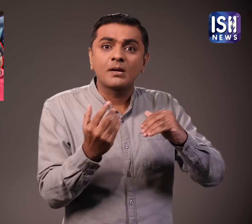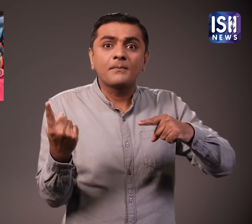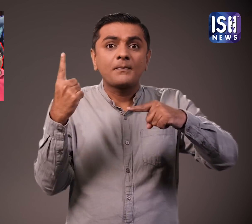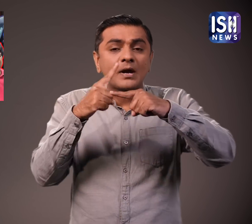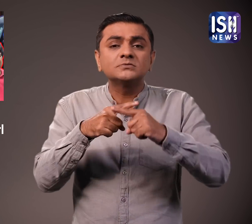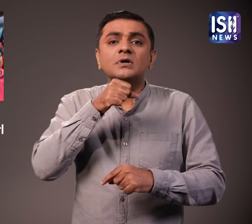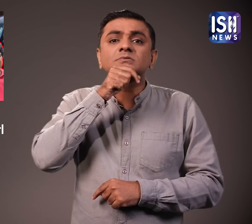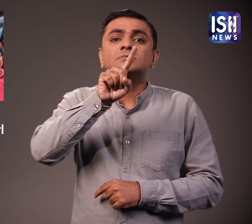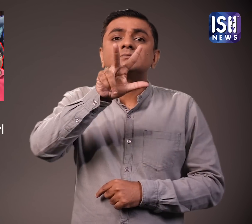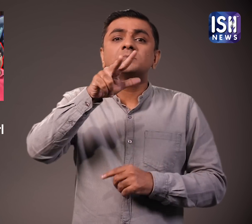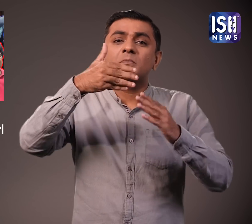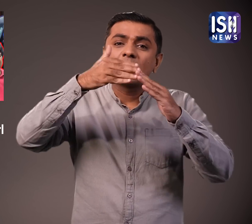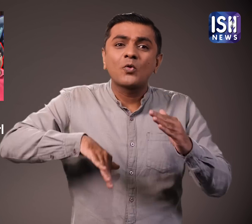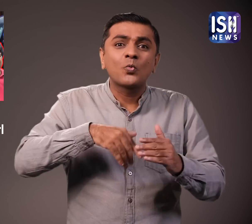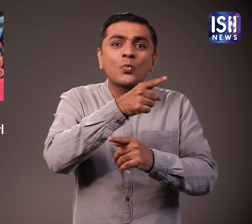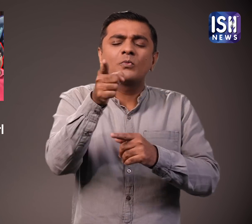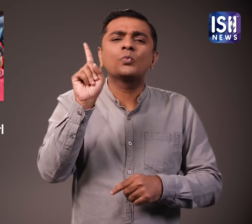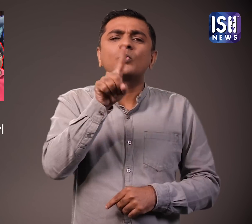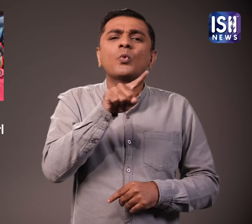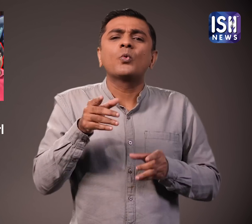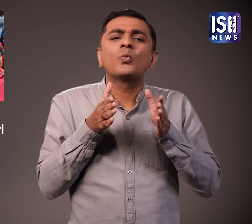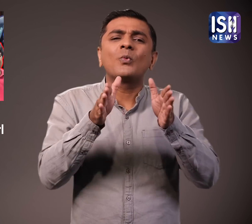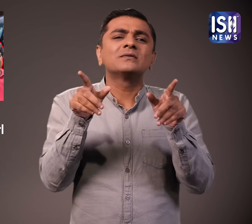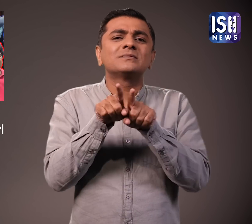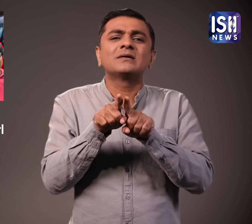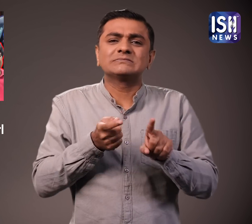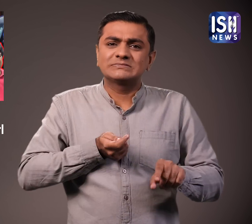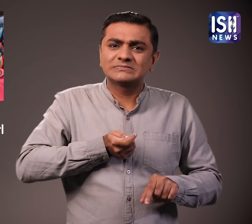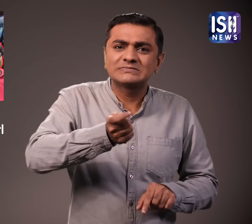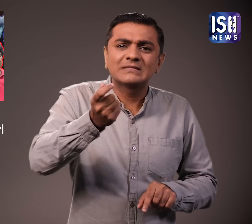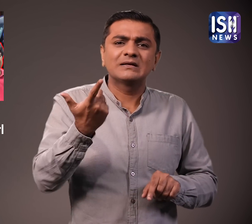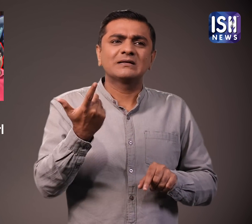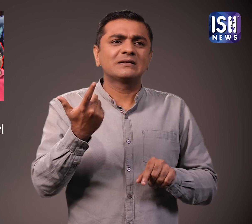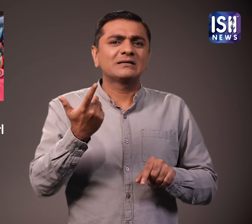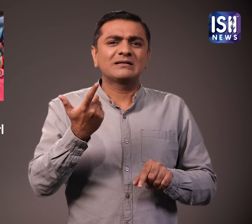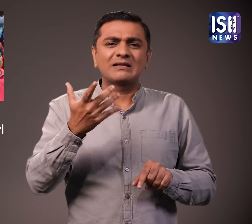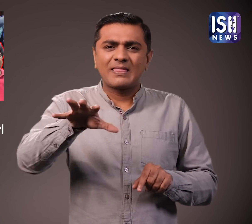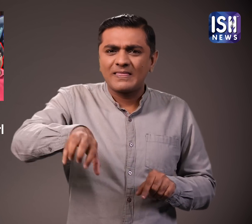Khakha also works as a nodal officer for the implementation of programs of juvenile justice.